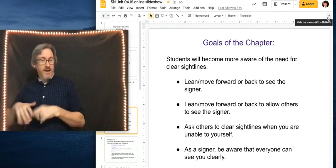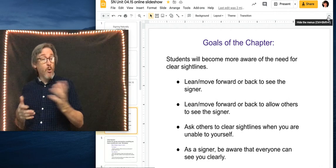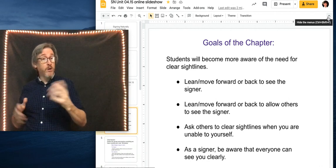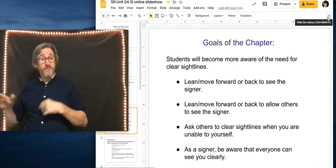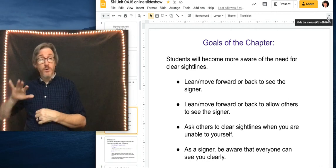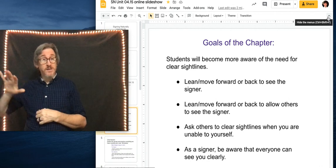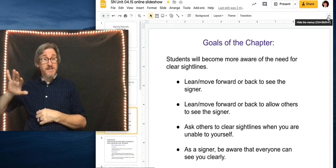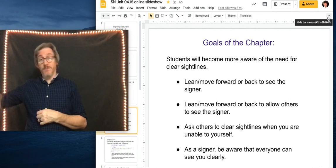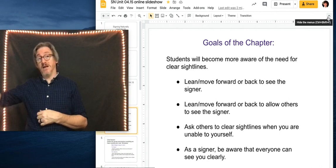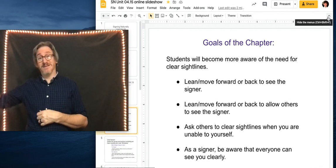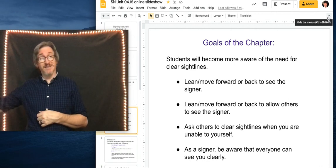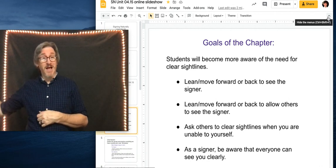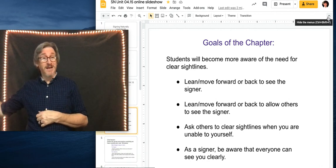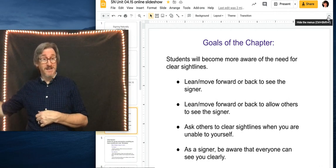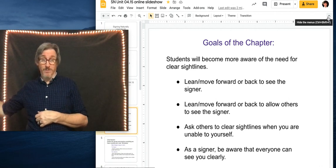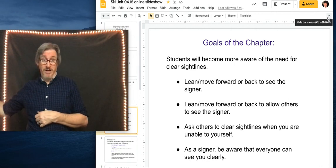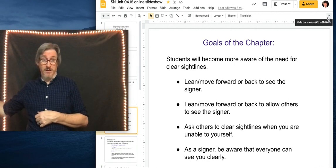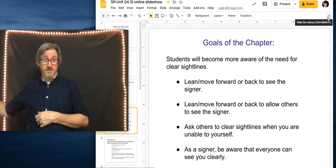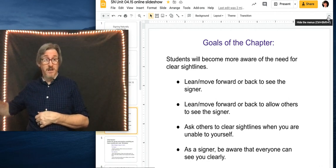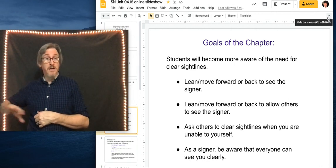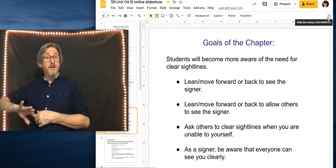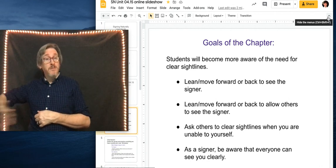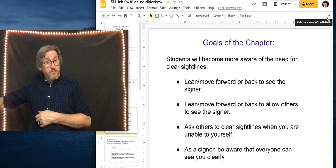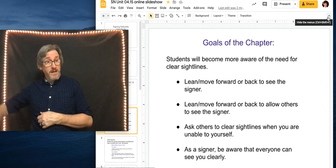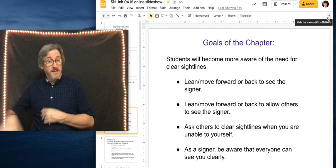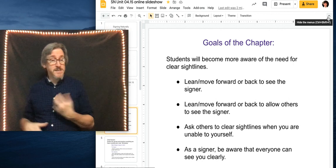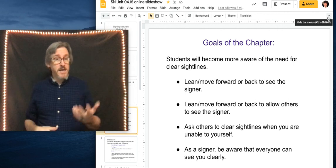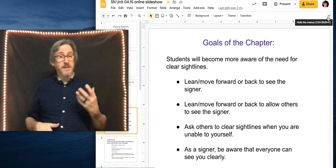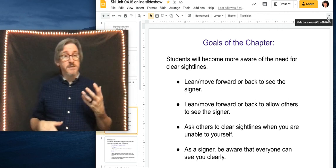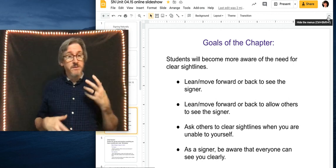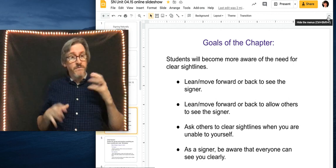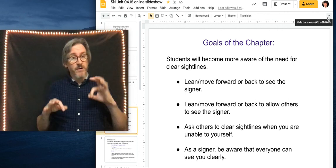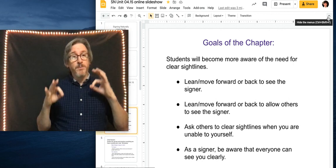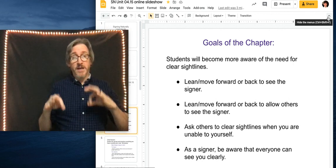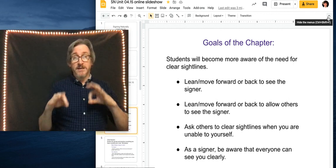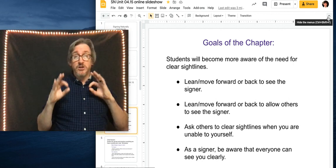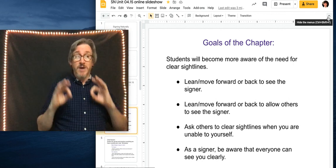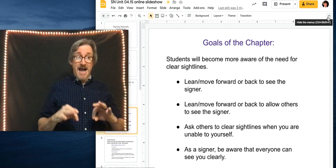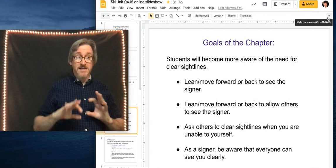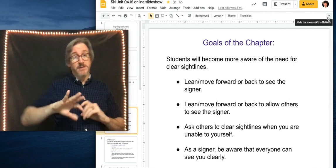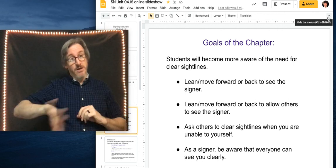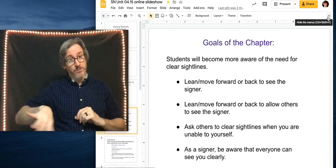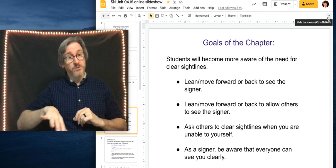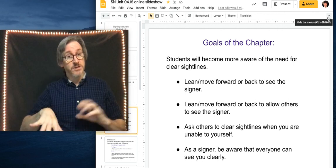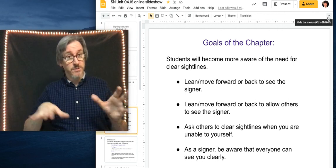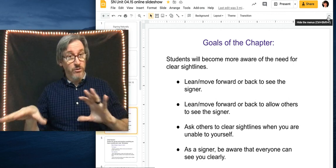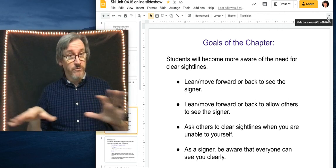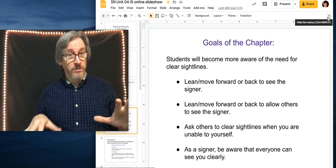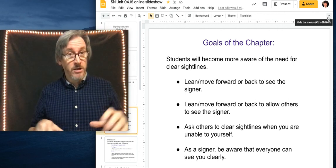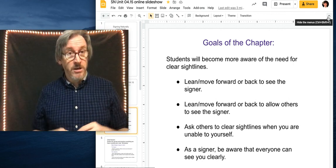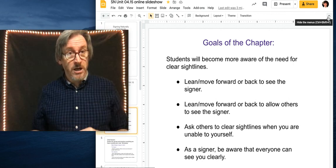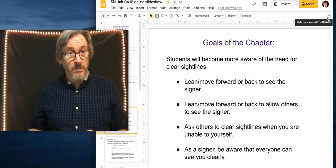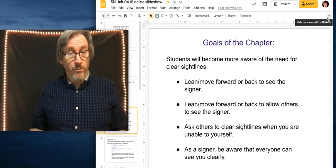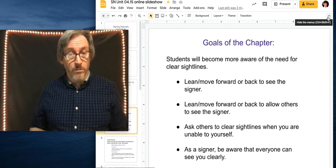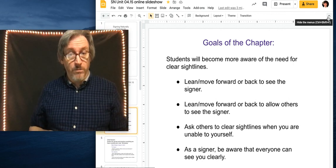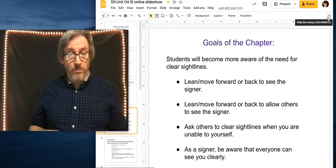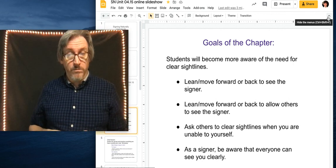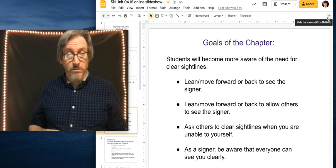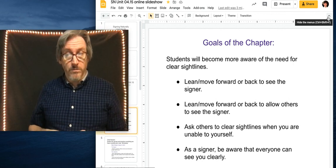way. Or if you notice that someone else is blocking someone else, it's very polite to ask the other person to